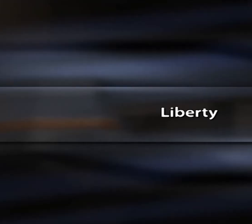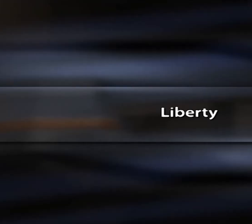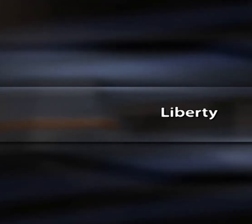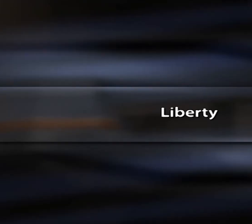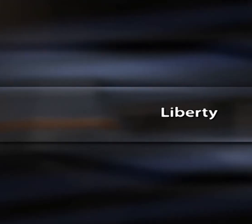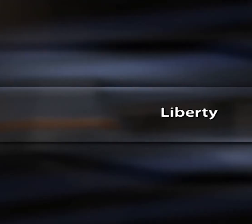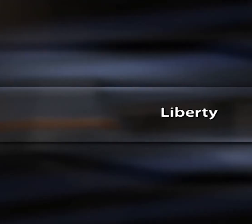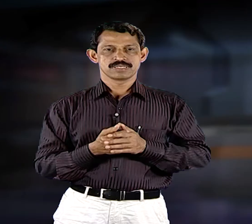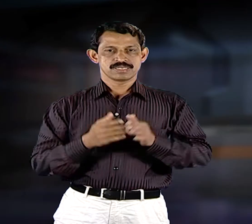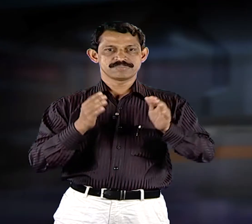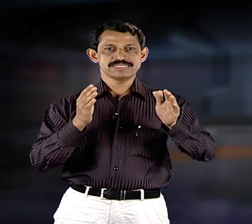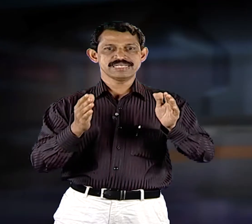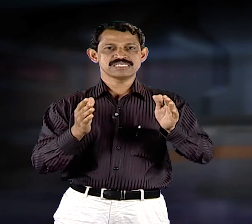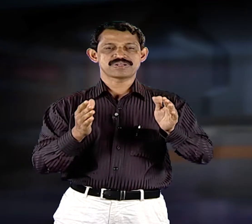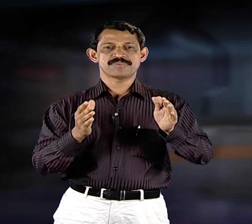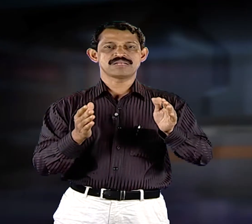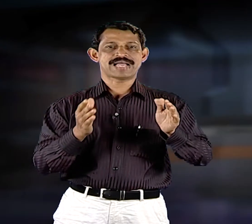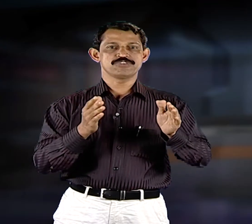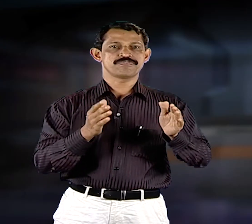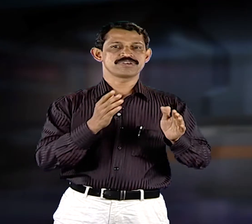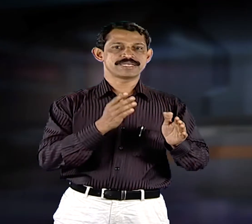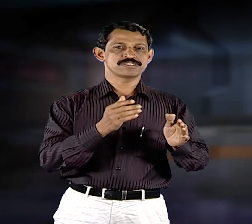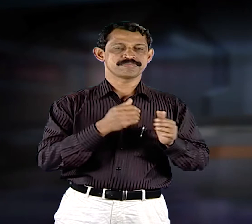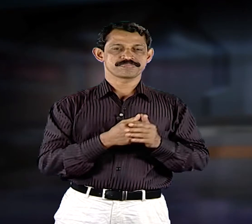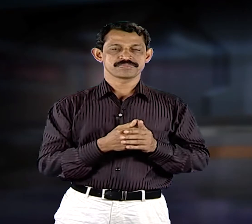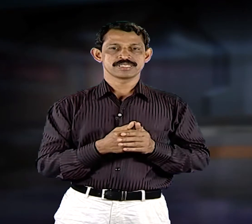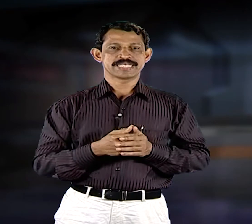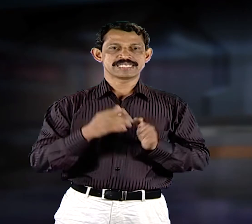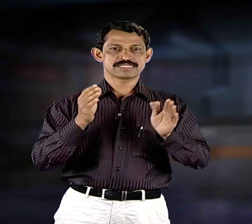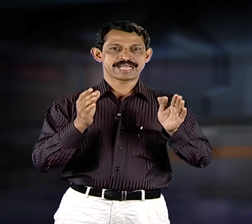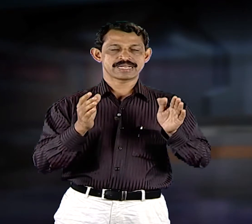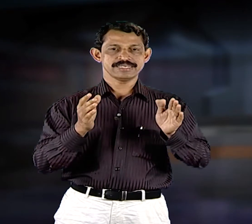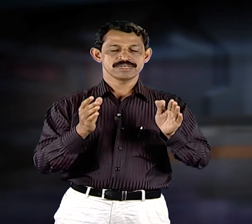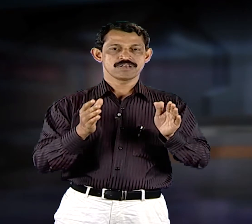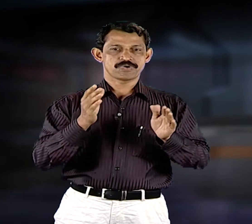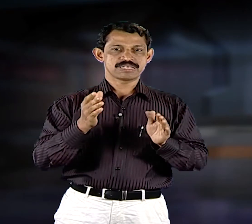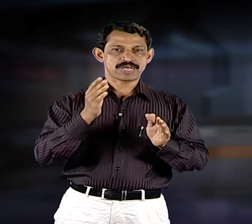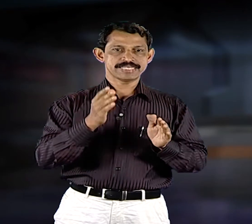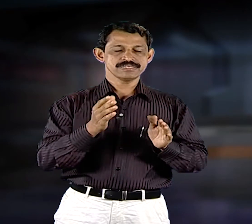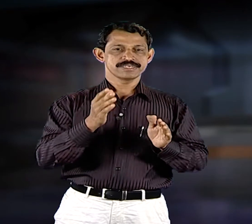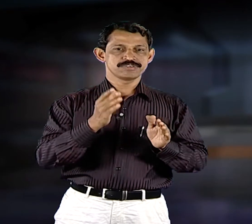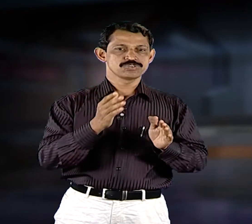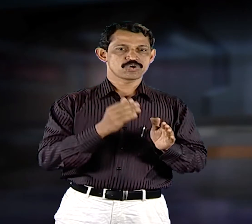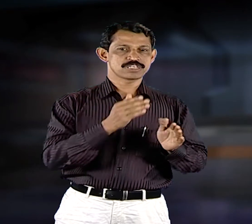Liberty. Liberty is the fundamental value of humanism. It is the guideline for defining new social